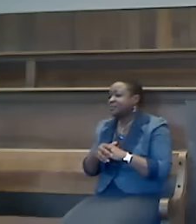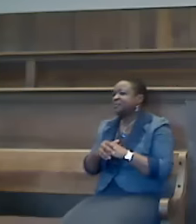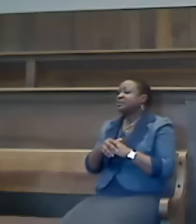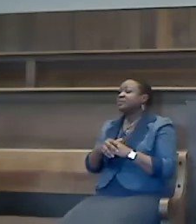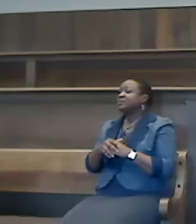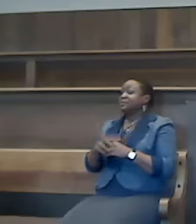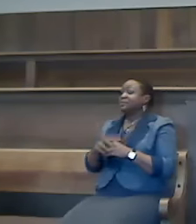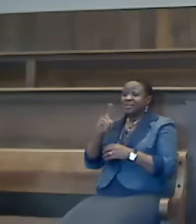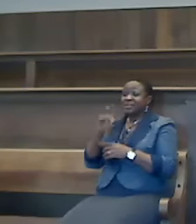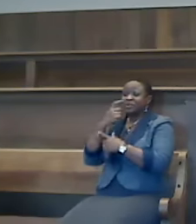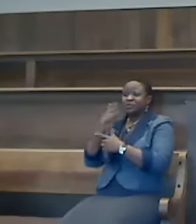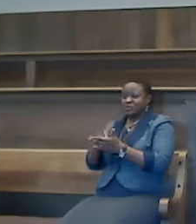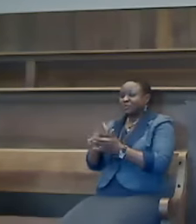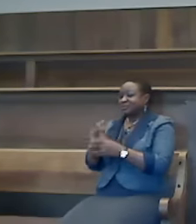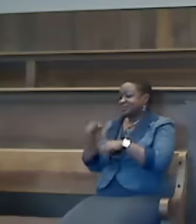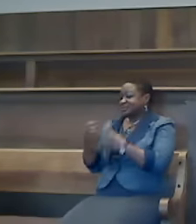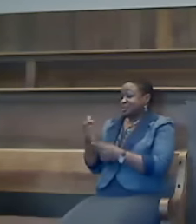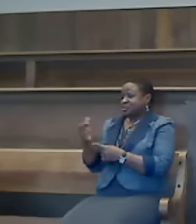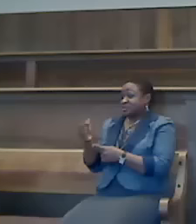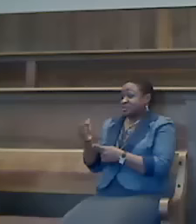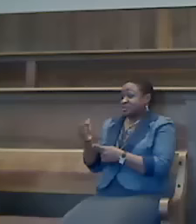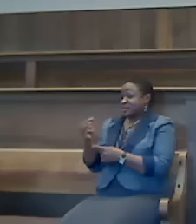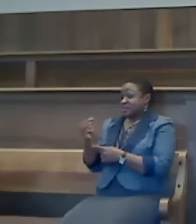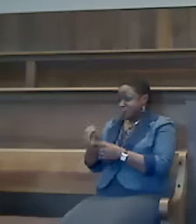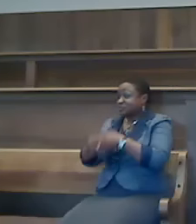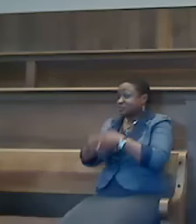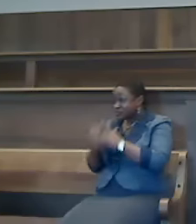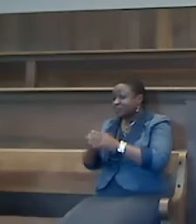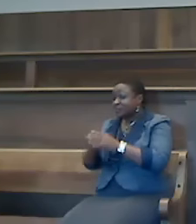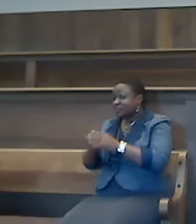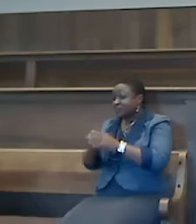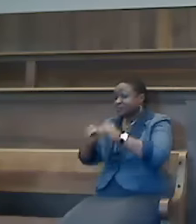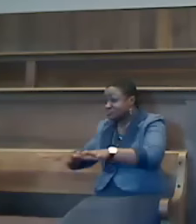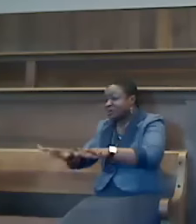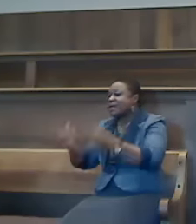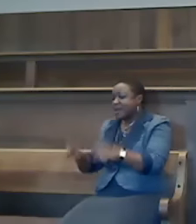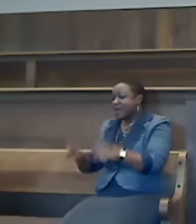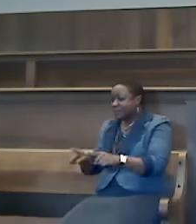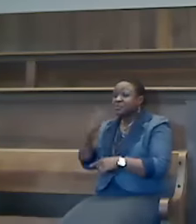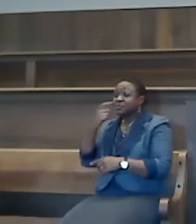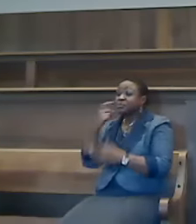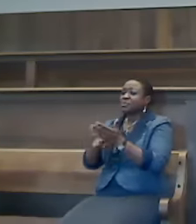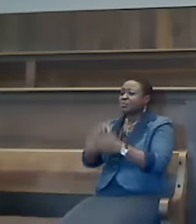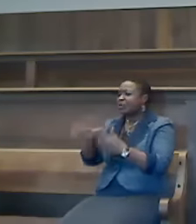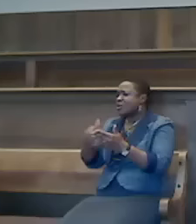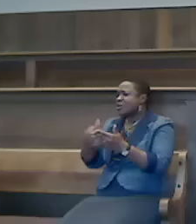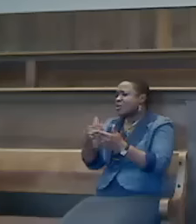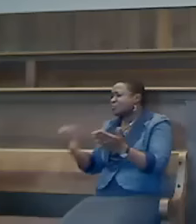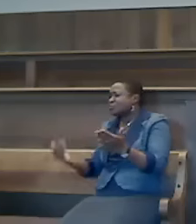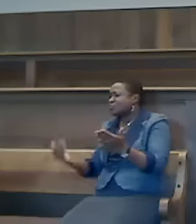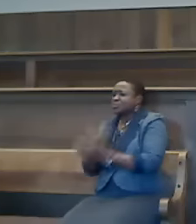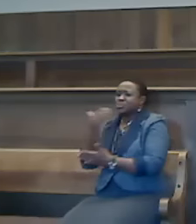since the introduction of these genetically modified organisms is all of these new